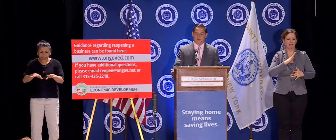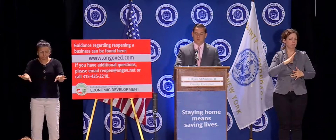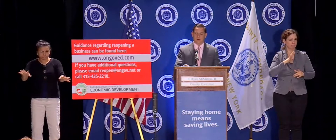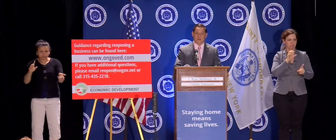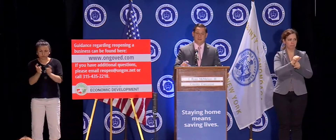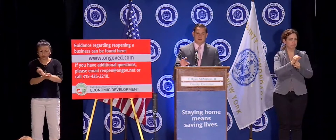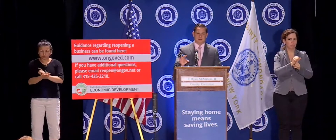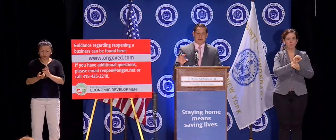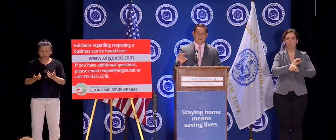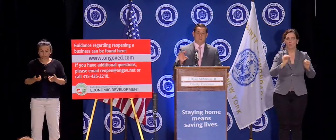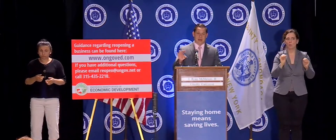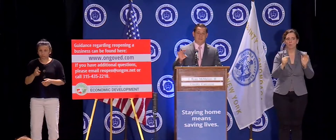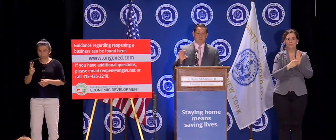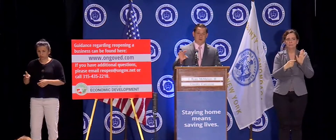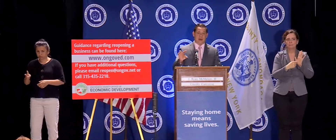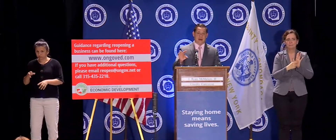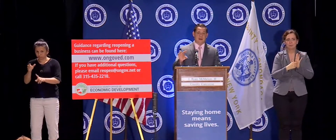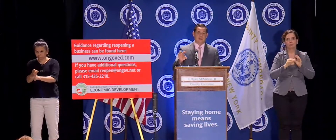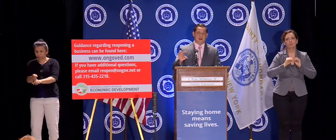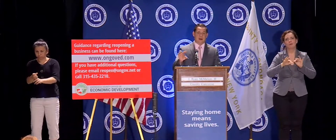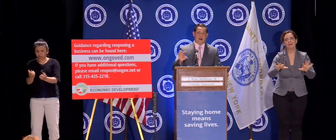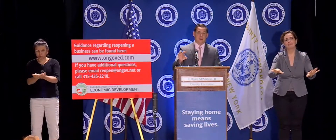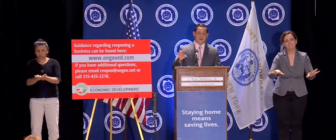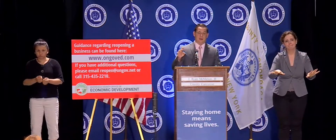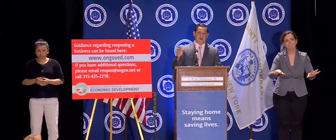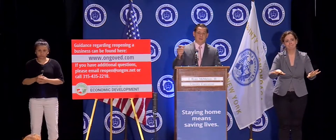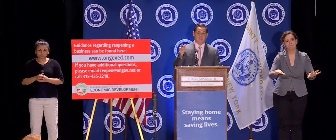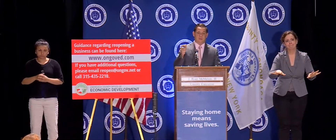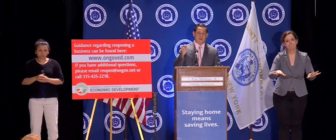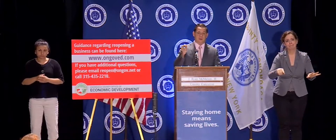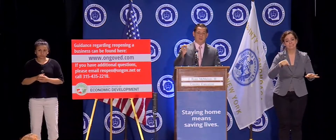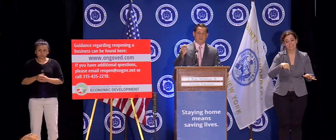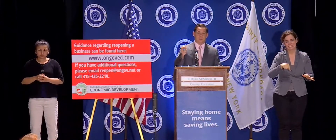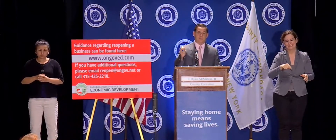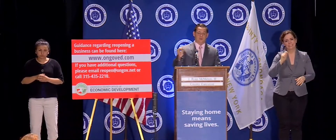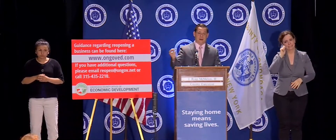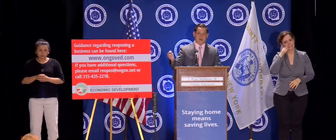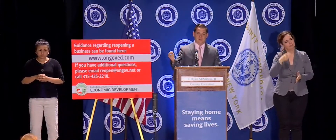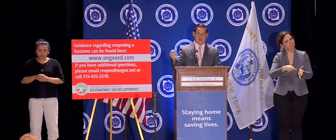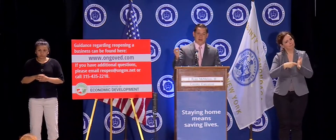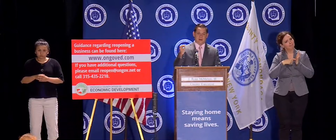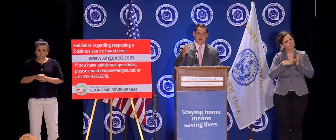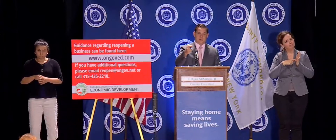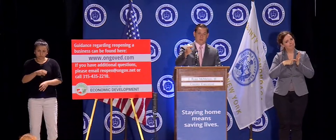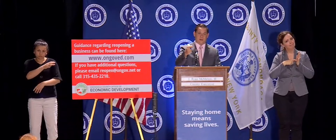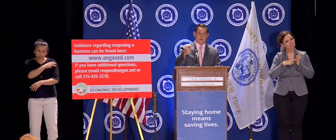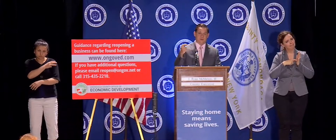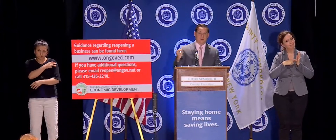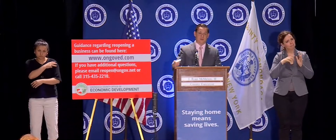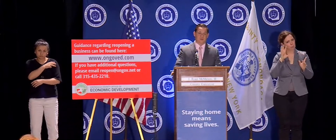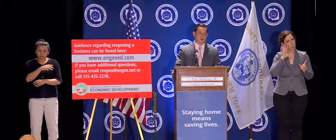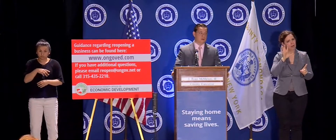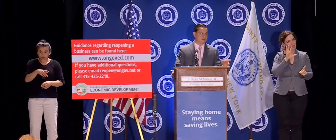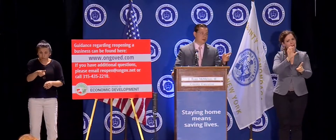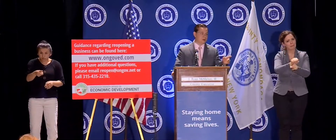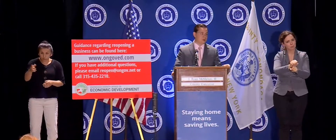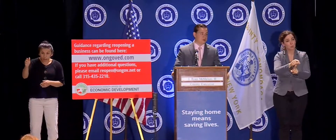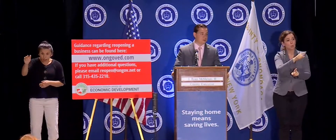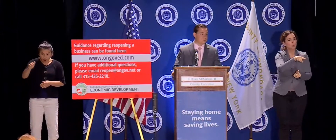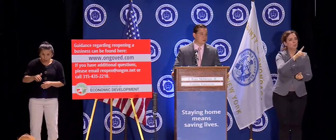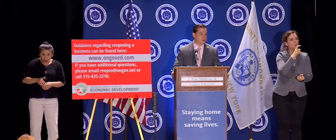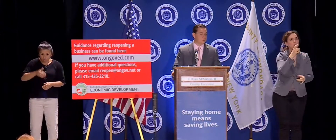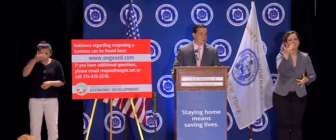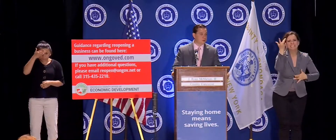So this will at least capture that and limit people from outside the properties coming into it. Terry, you